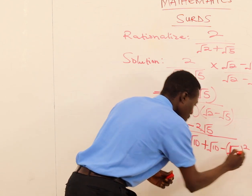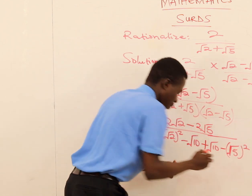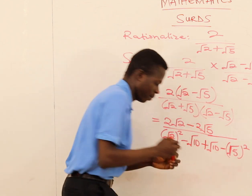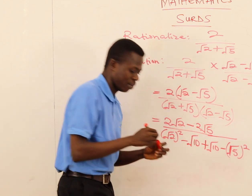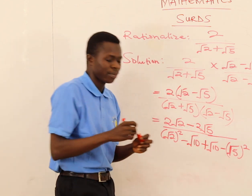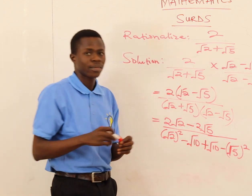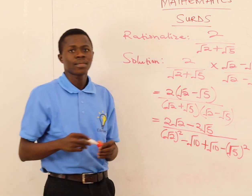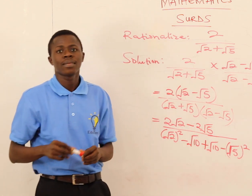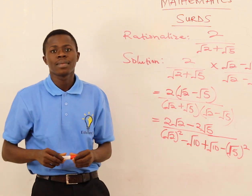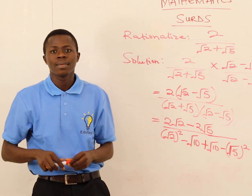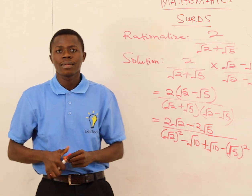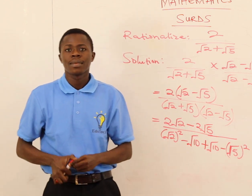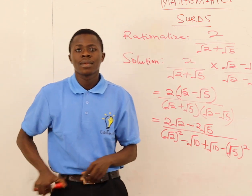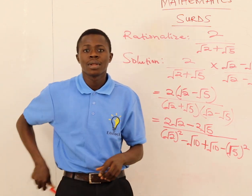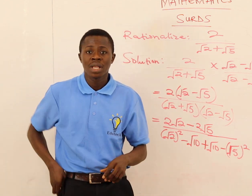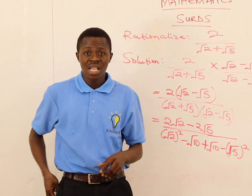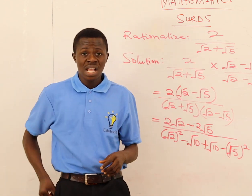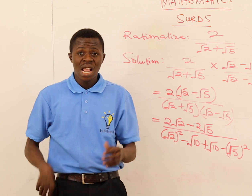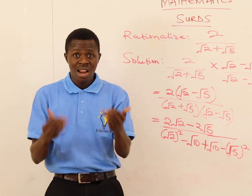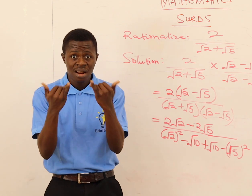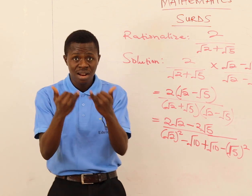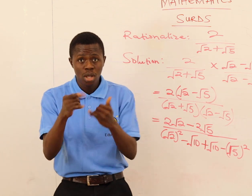square root of 5 all raised to the power 2.